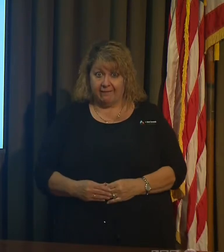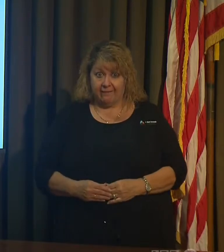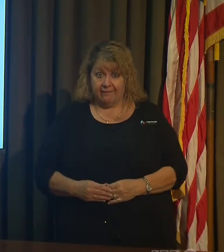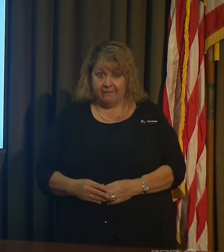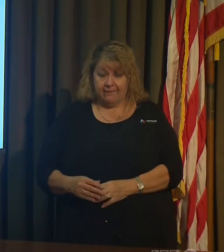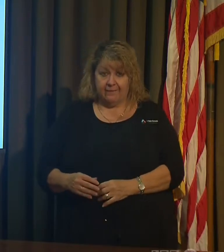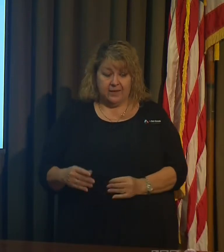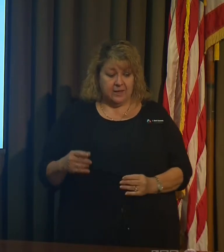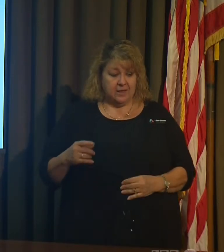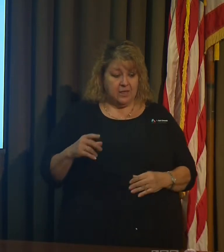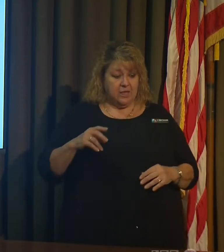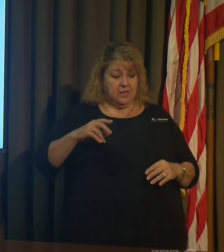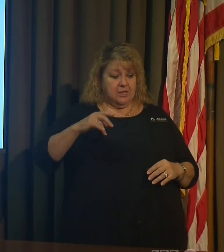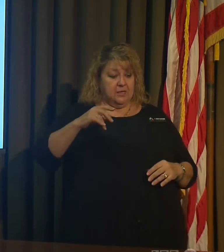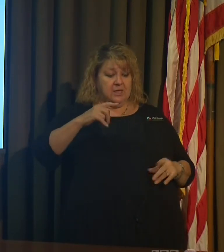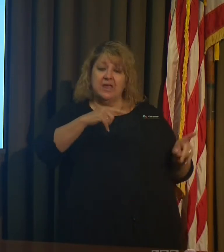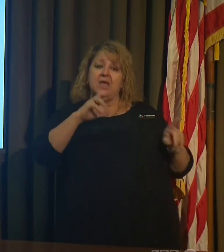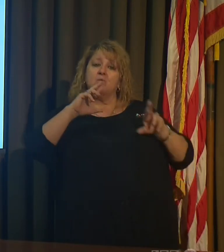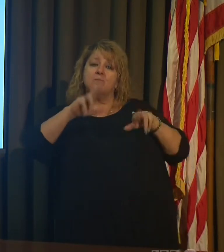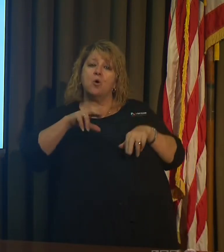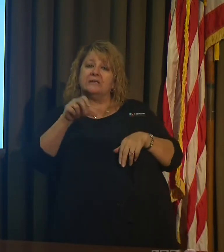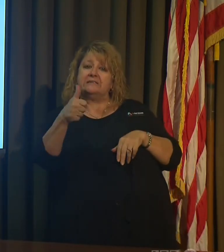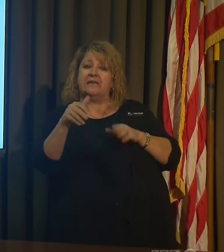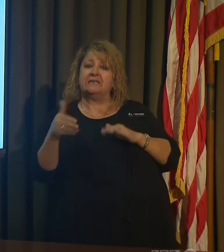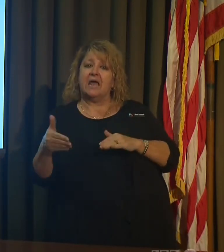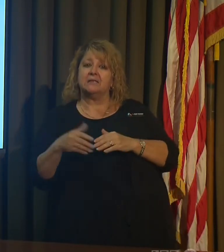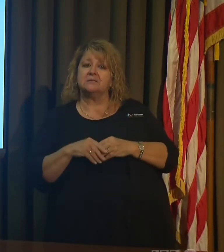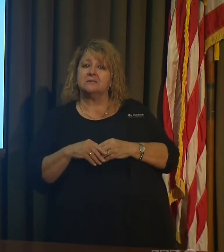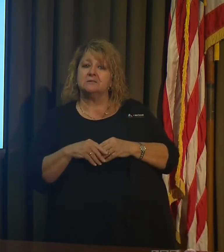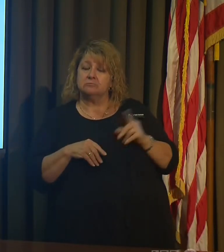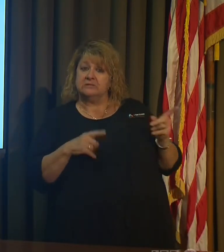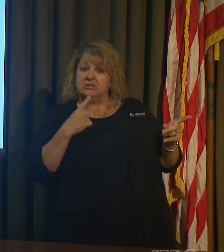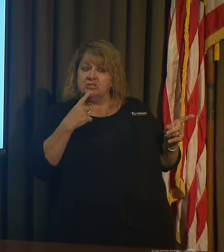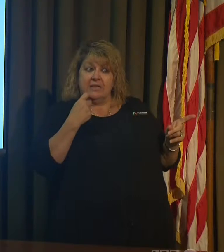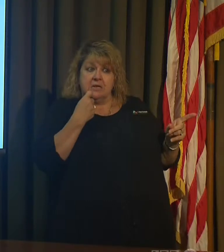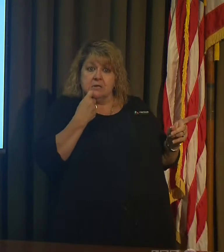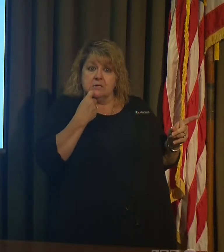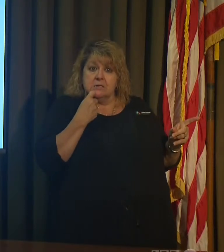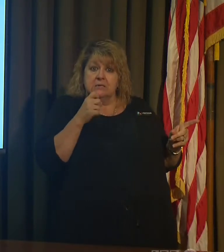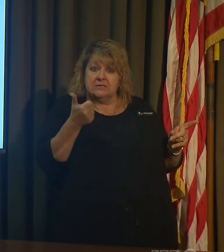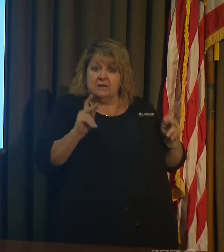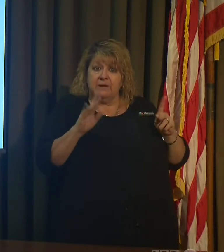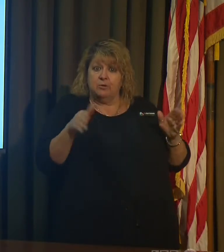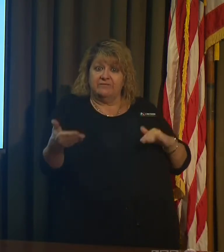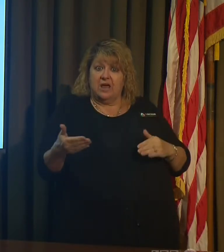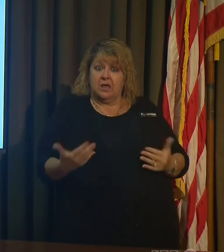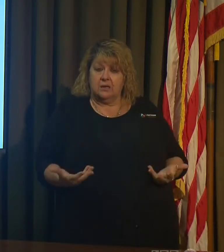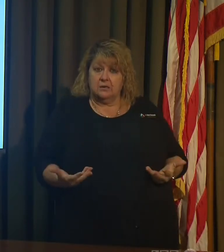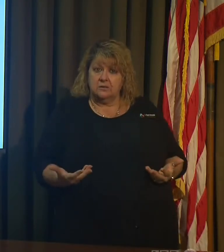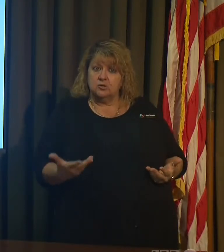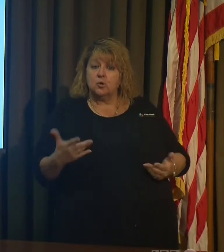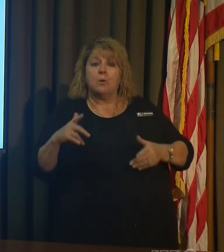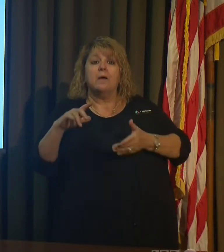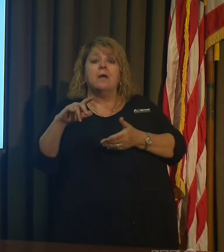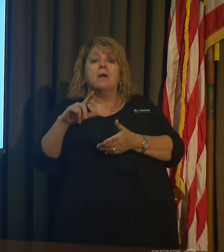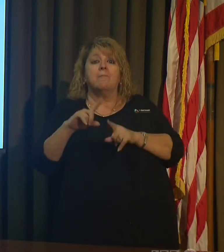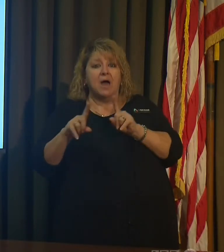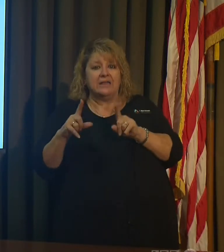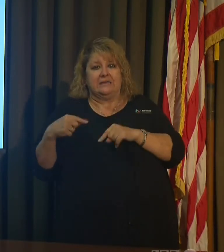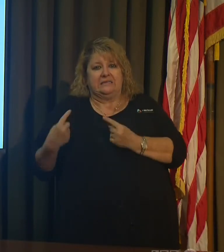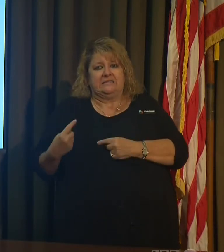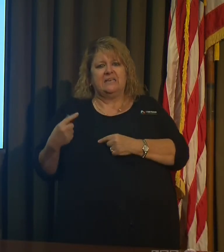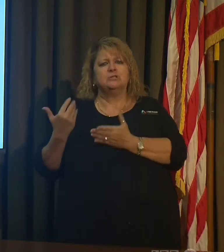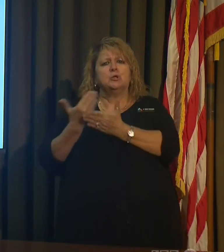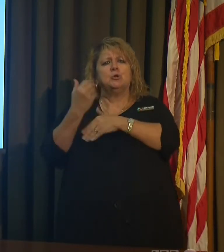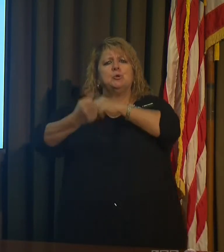We'll likely report more next time that we talk. But the number of deaths, as you can see, has dropped considerably since about the